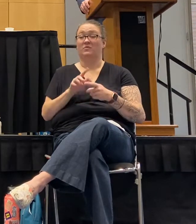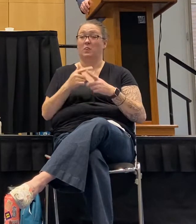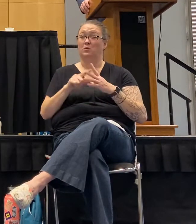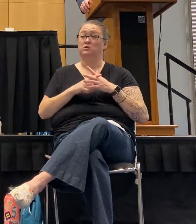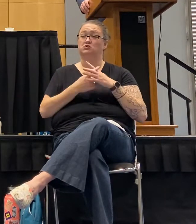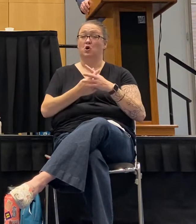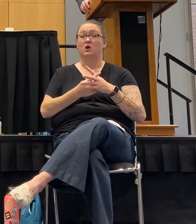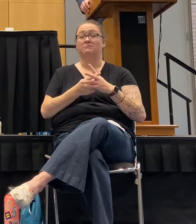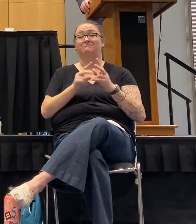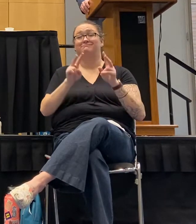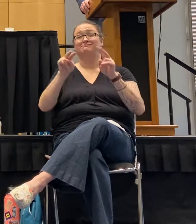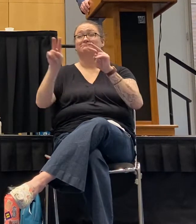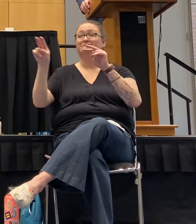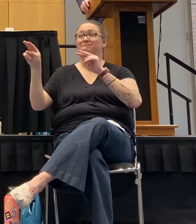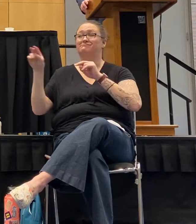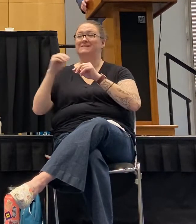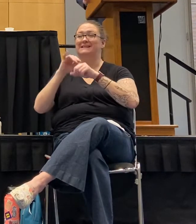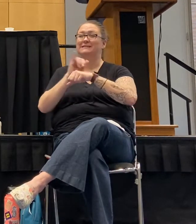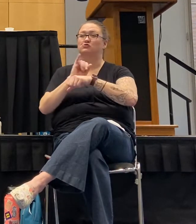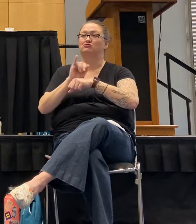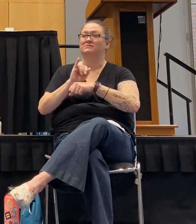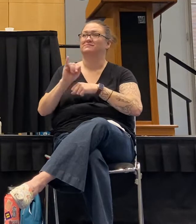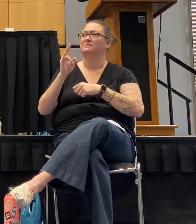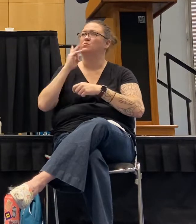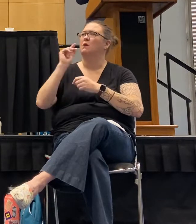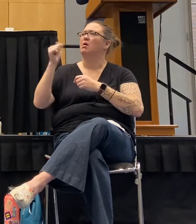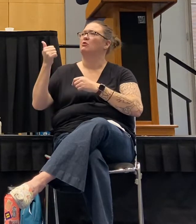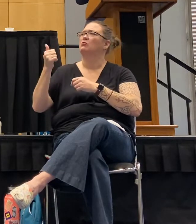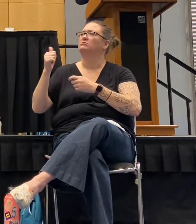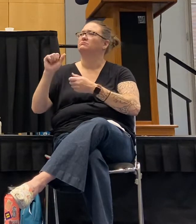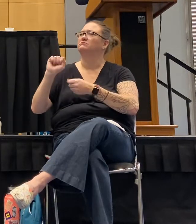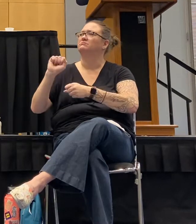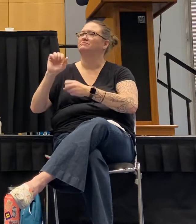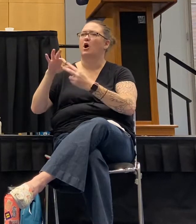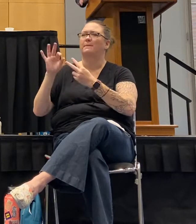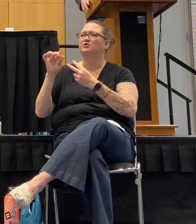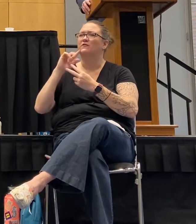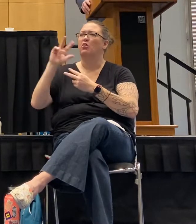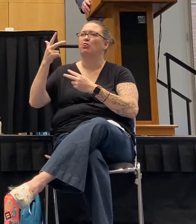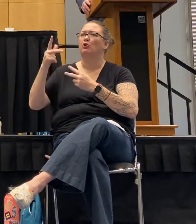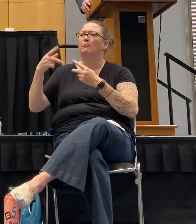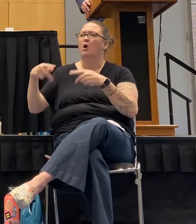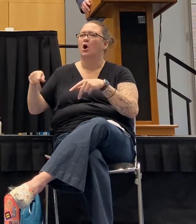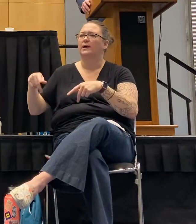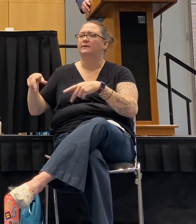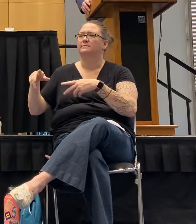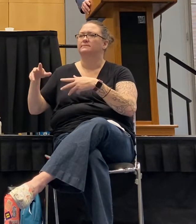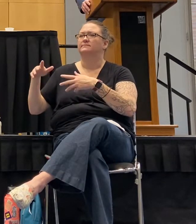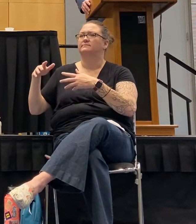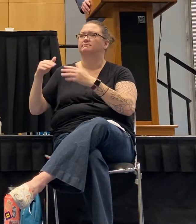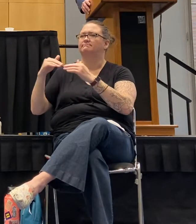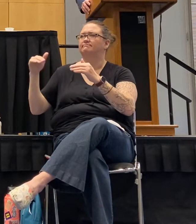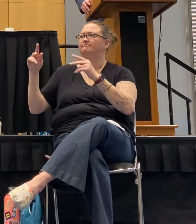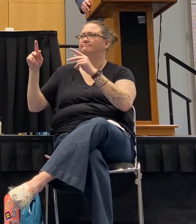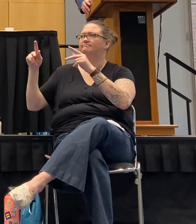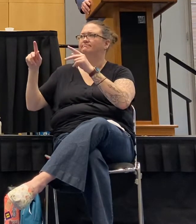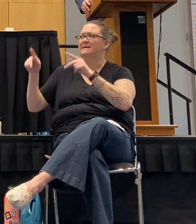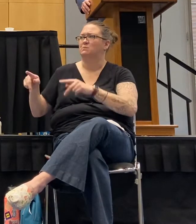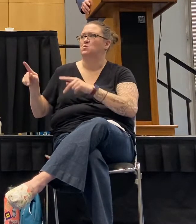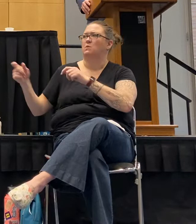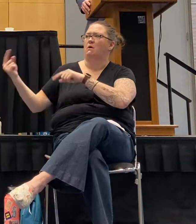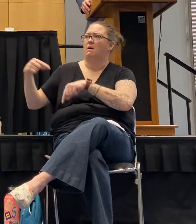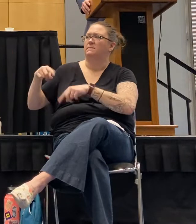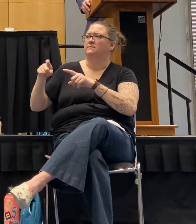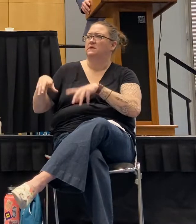started looking out into the kind of the industry and saying, well, what other options are there for third-party assessments that might help? And so for our campus, that's